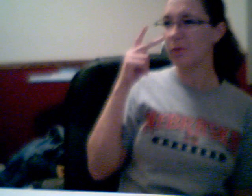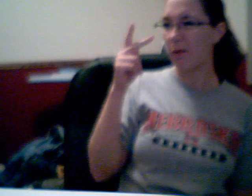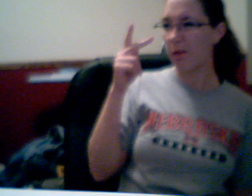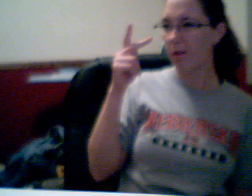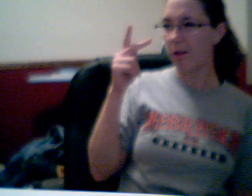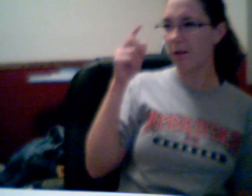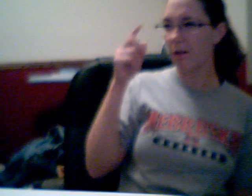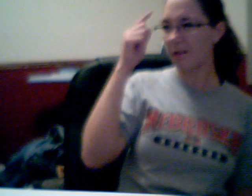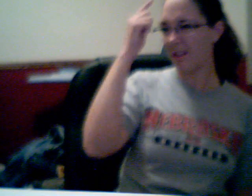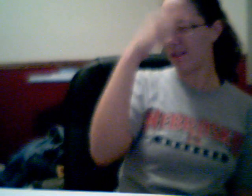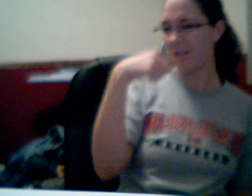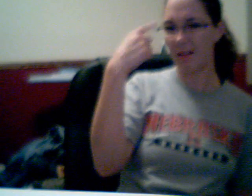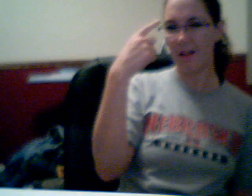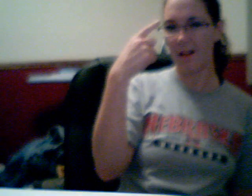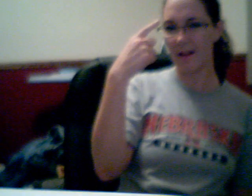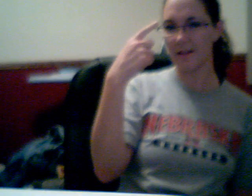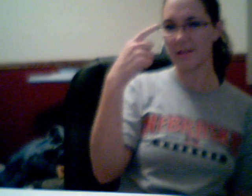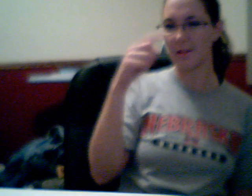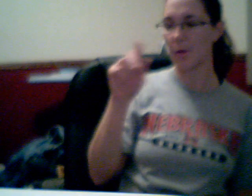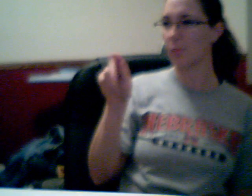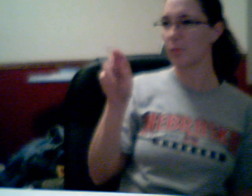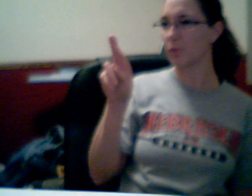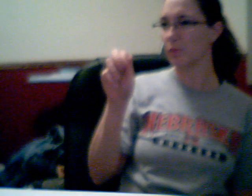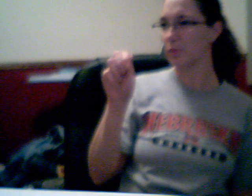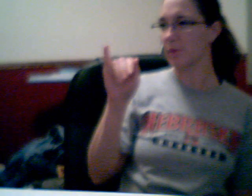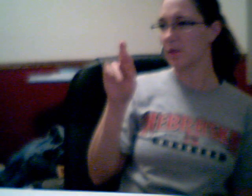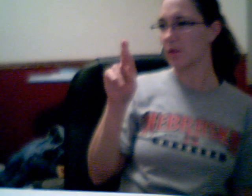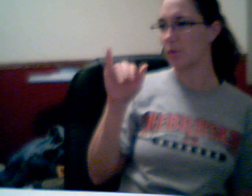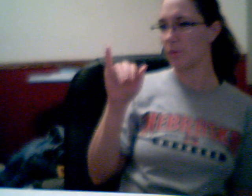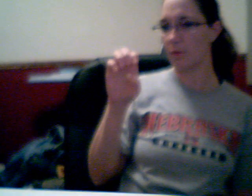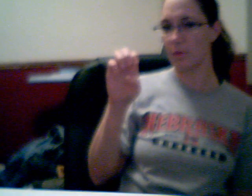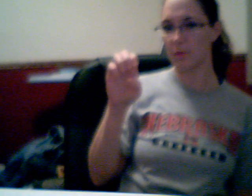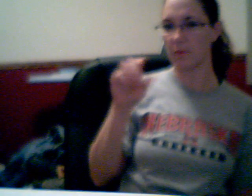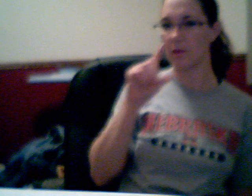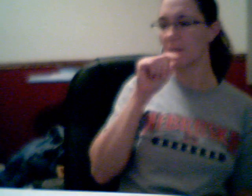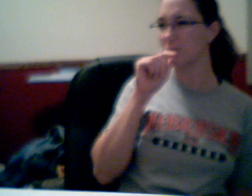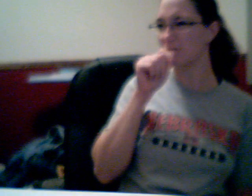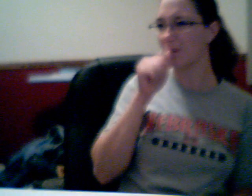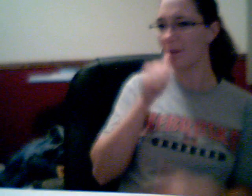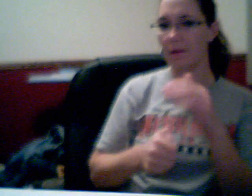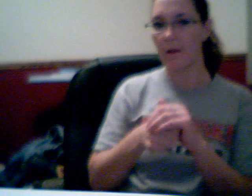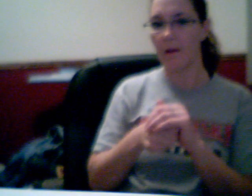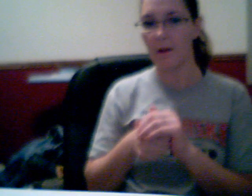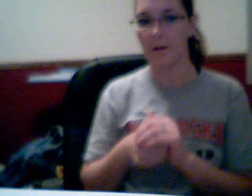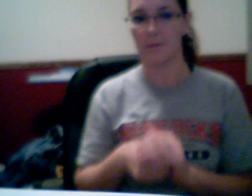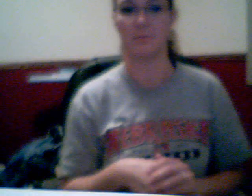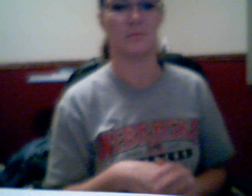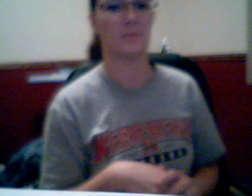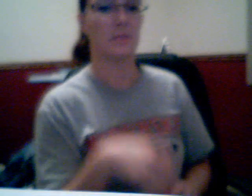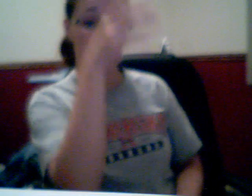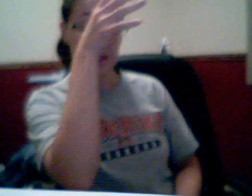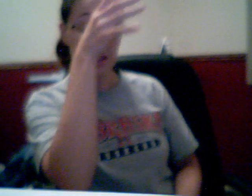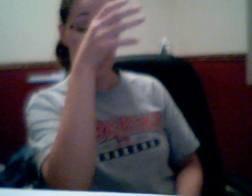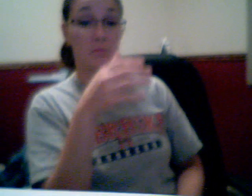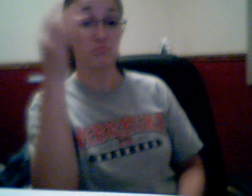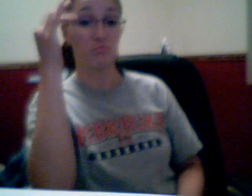Pa. Please? Pa lifted his hat, ran his fingers through his sweat-damp hair, standing it all on